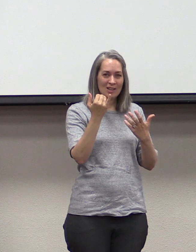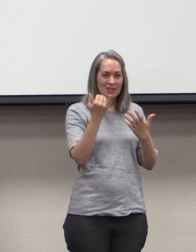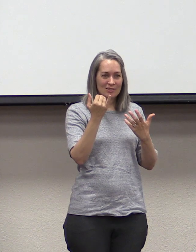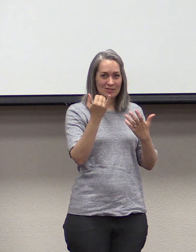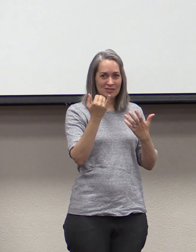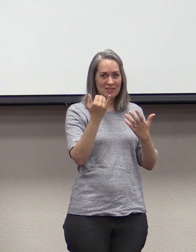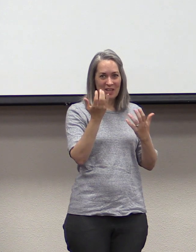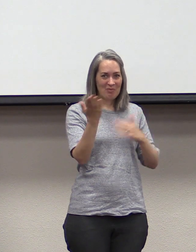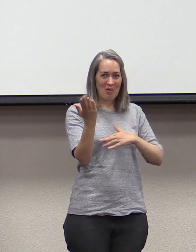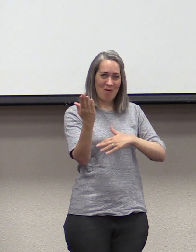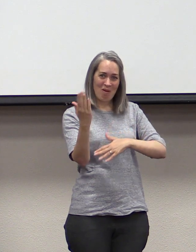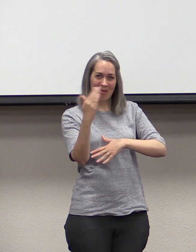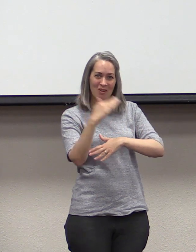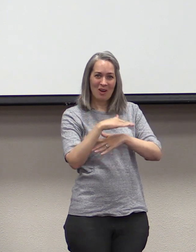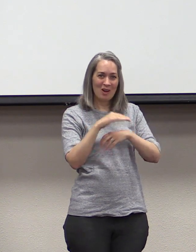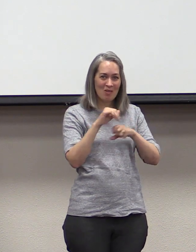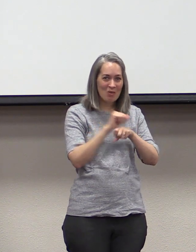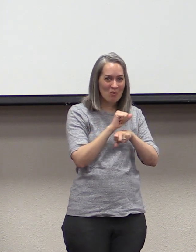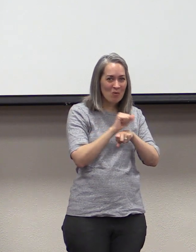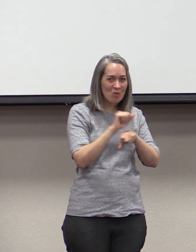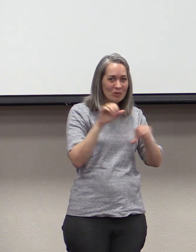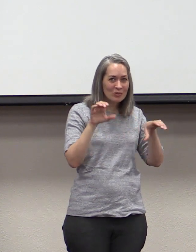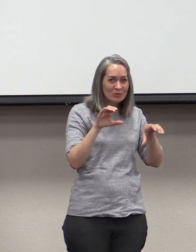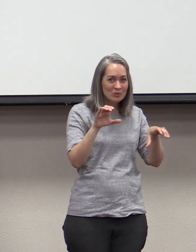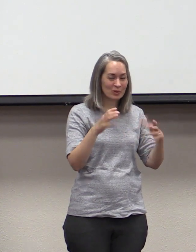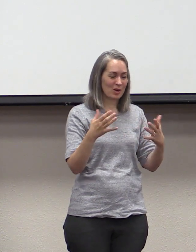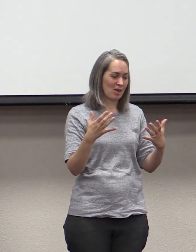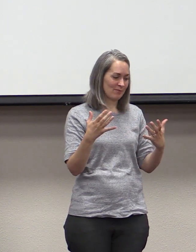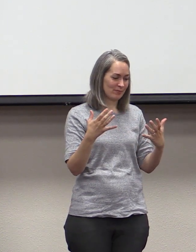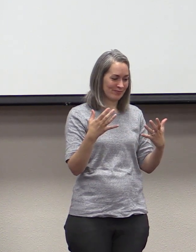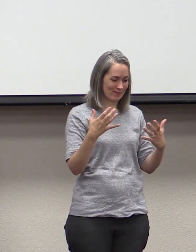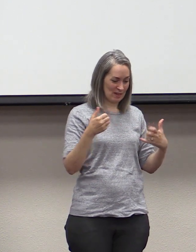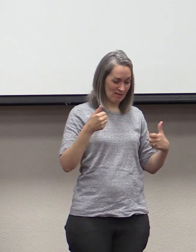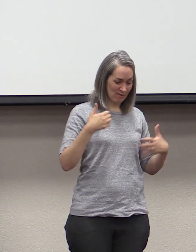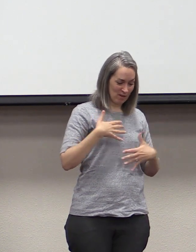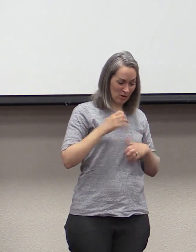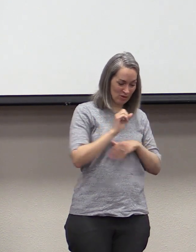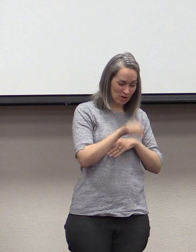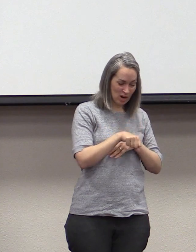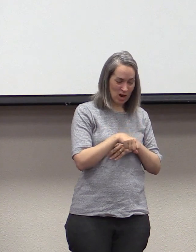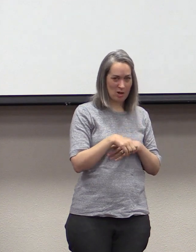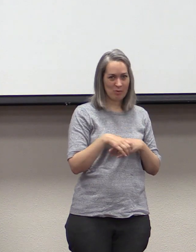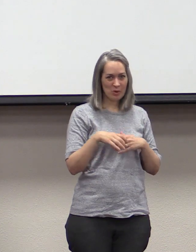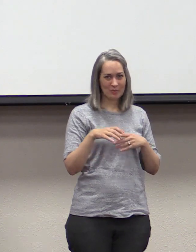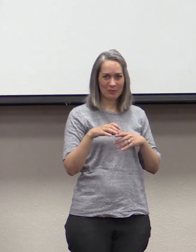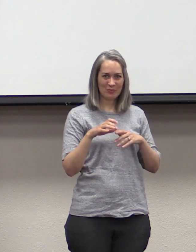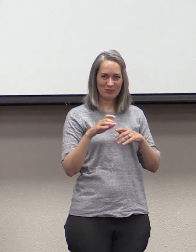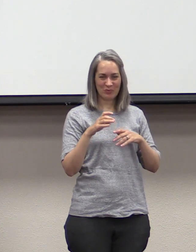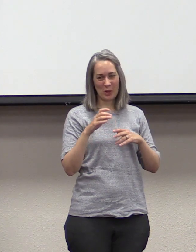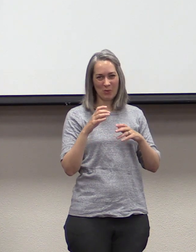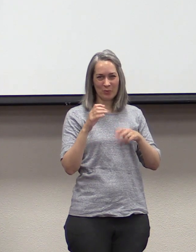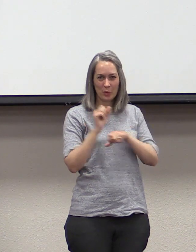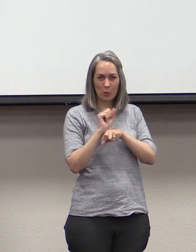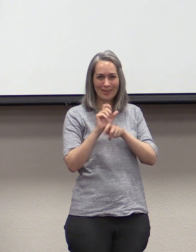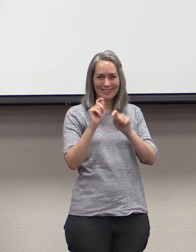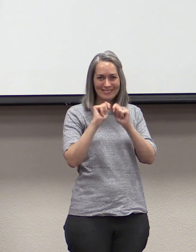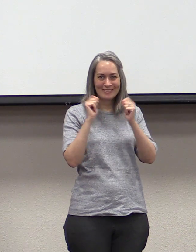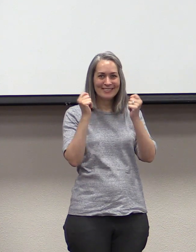the day working on your fear. You working on team dynamics usually, and it was